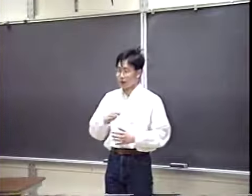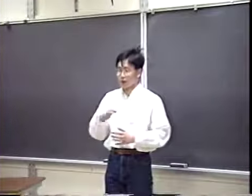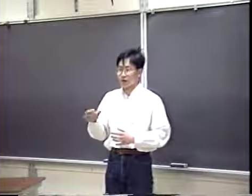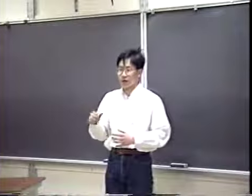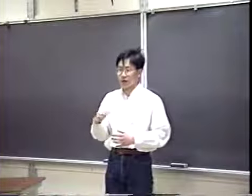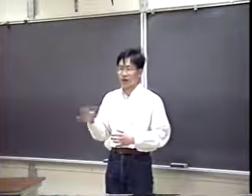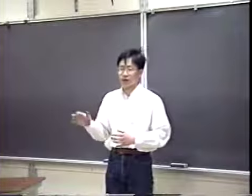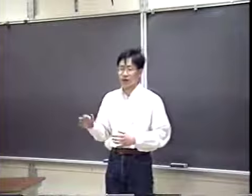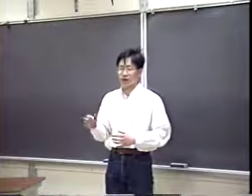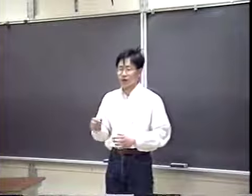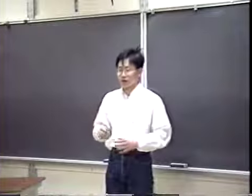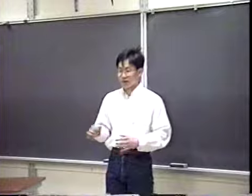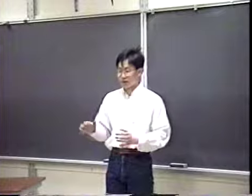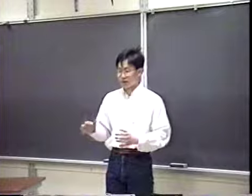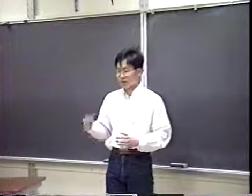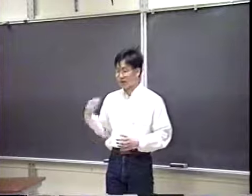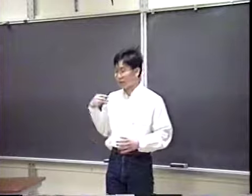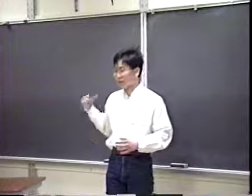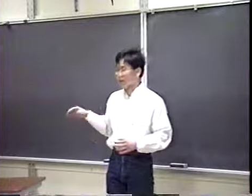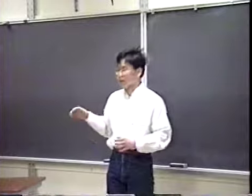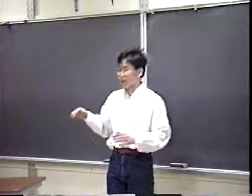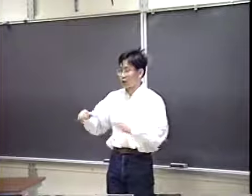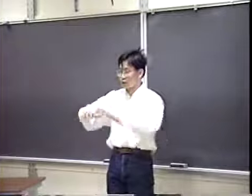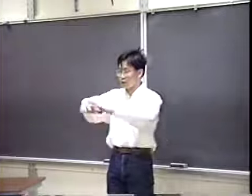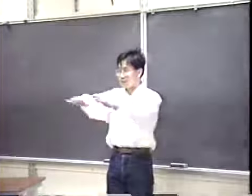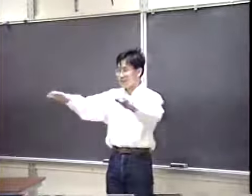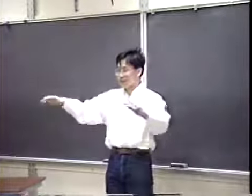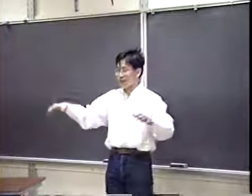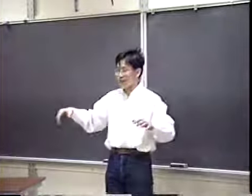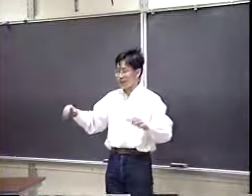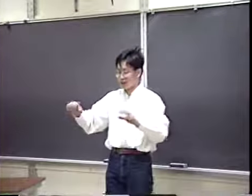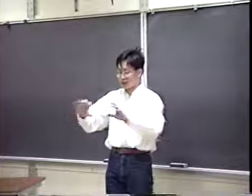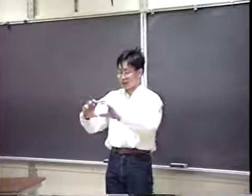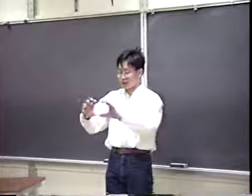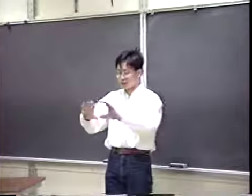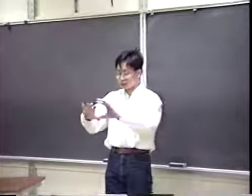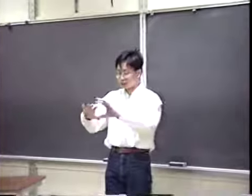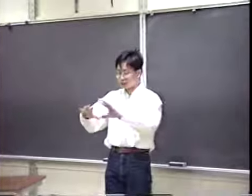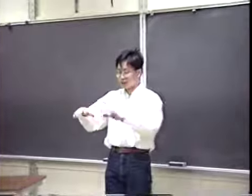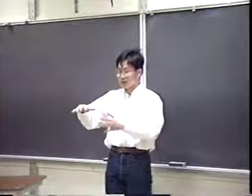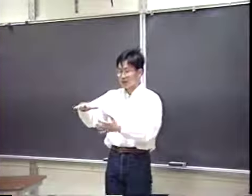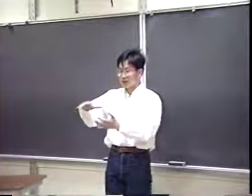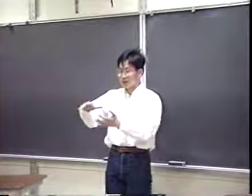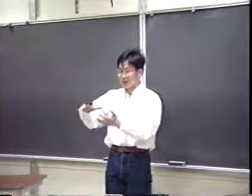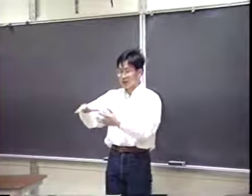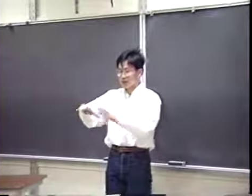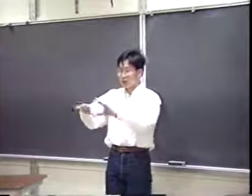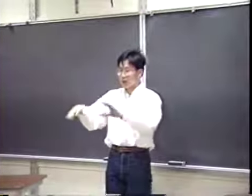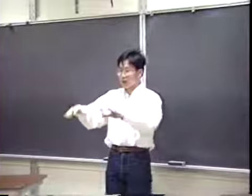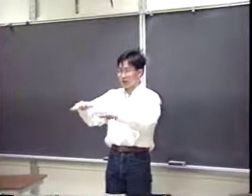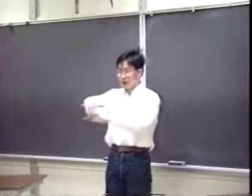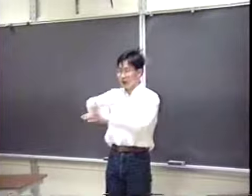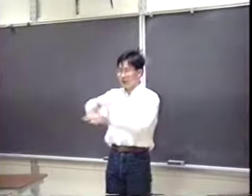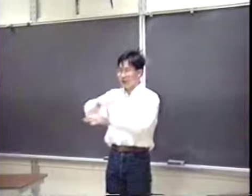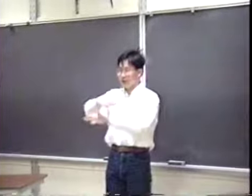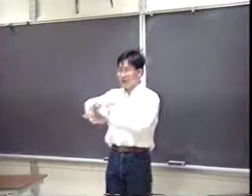good, better. But so the boy go to the lake. The lake is there's no water, the ice